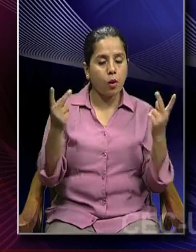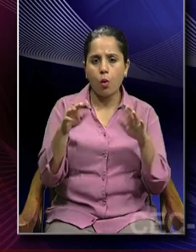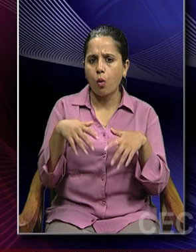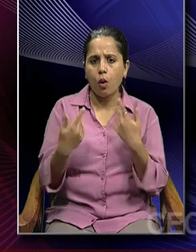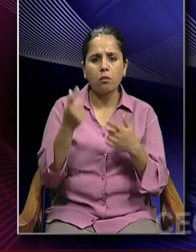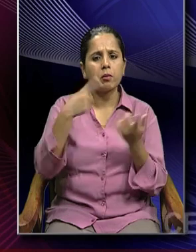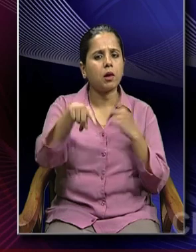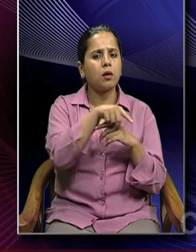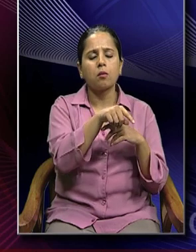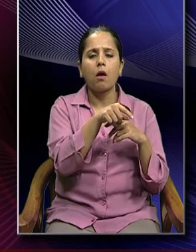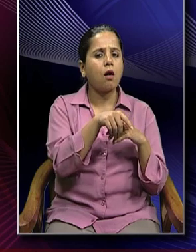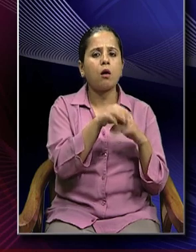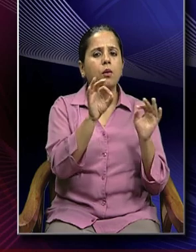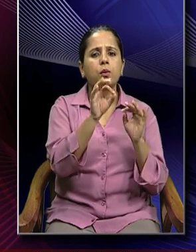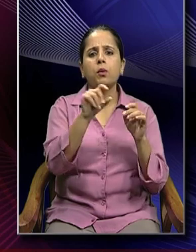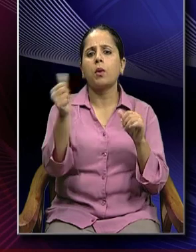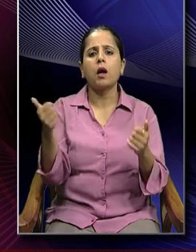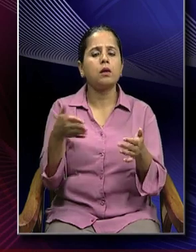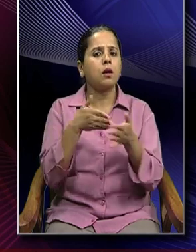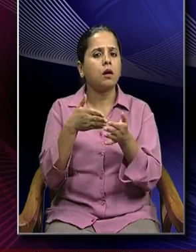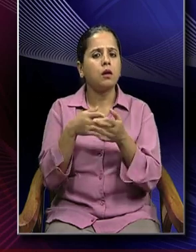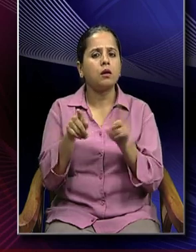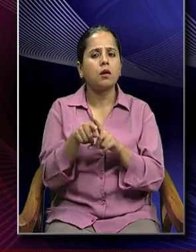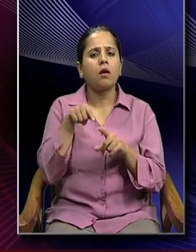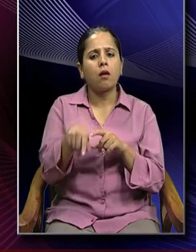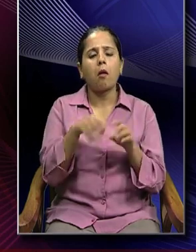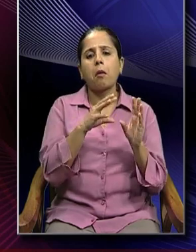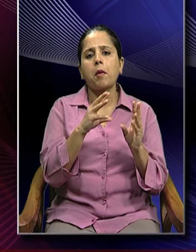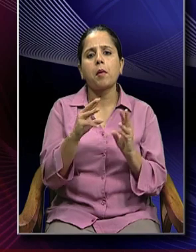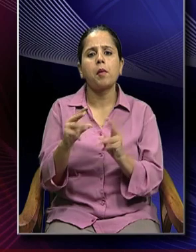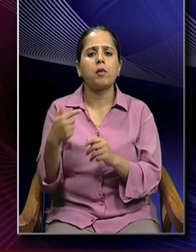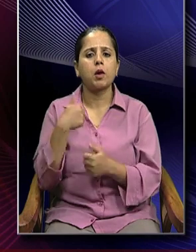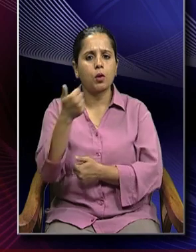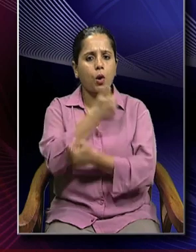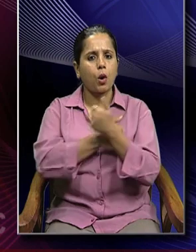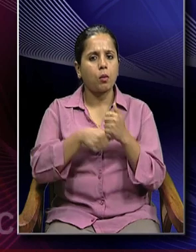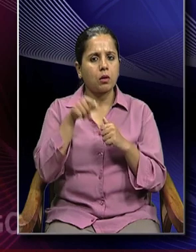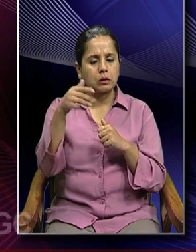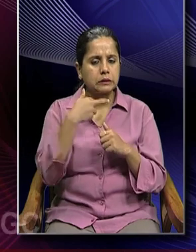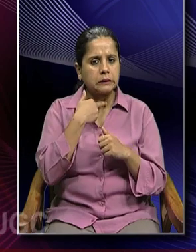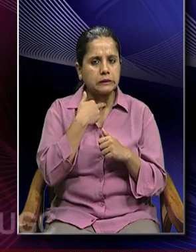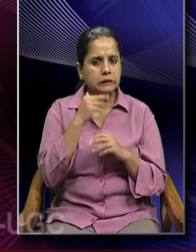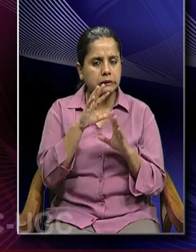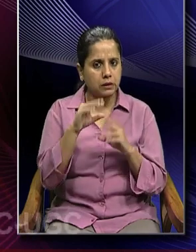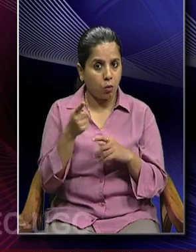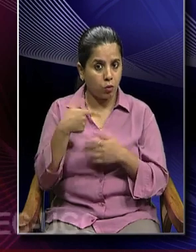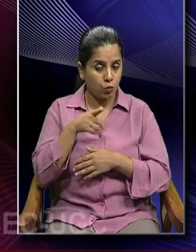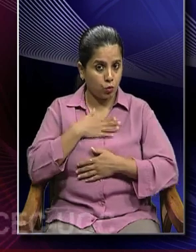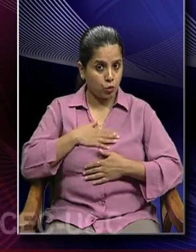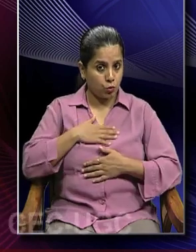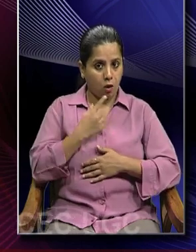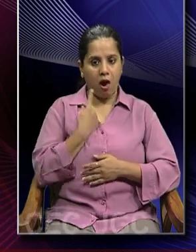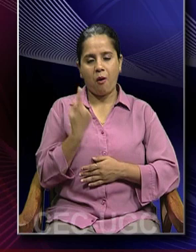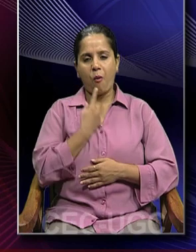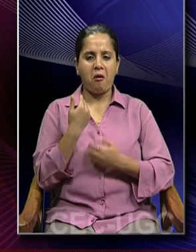in the market and the hurdles are acting as a deterrent for competitors to enter, or you are enjoying a kind of monopoly